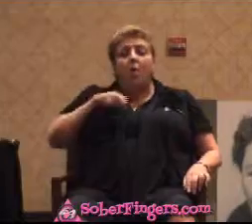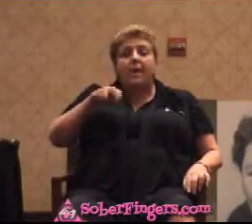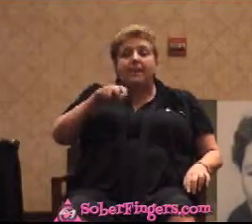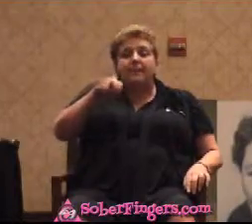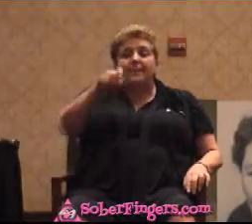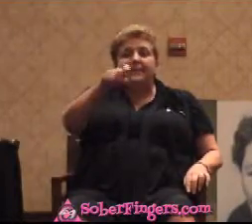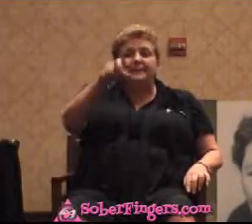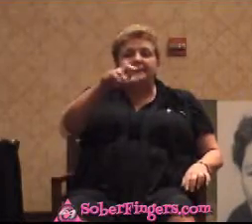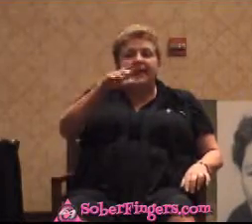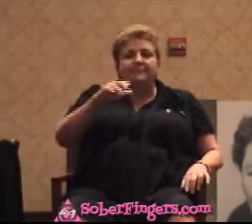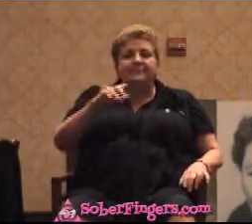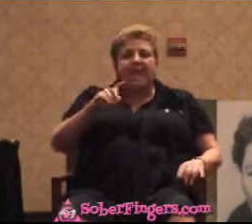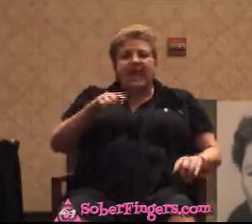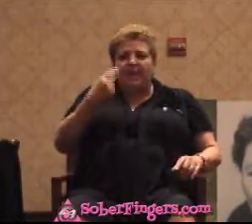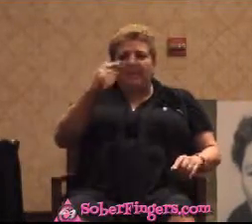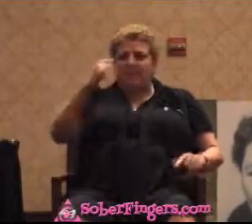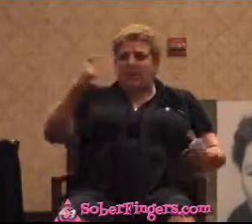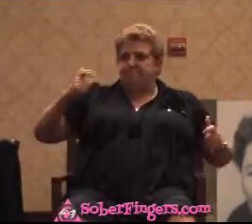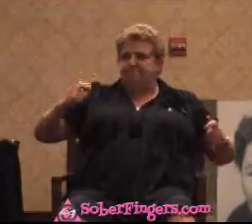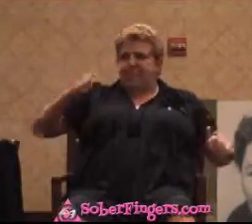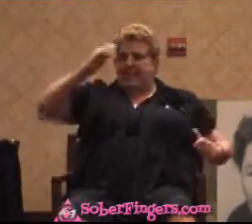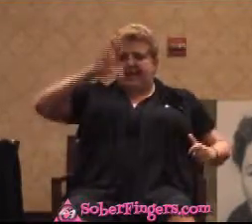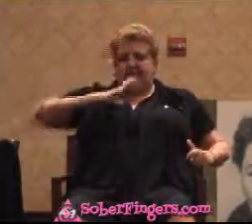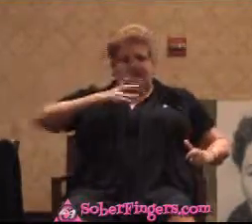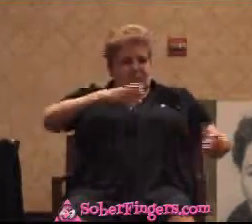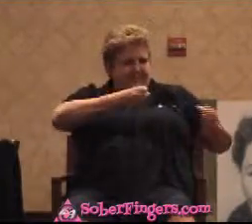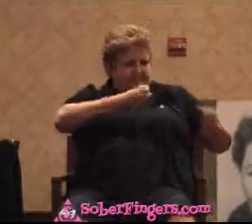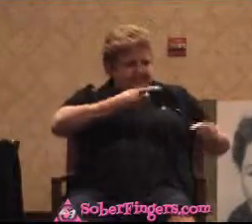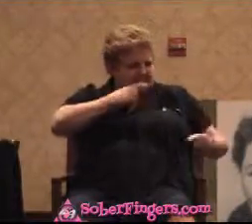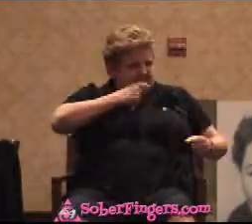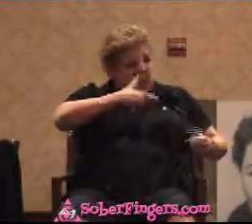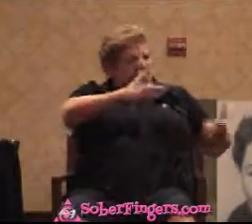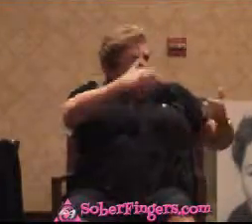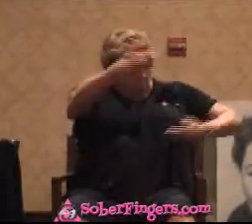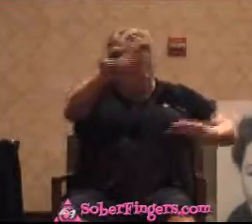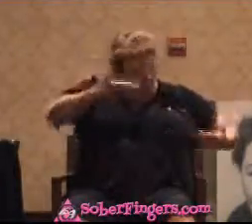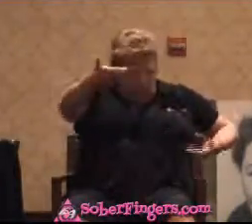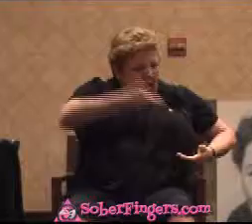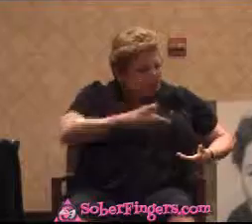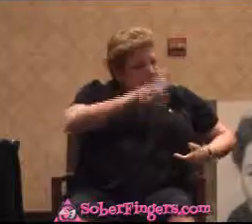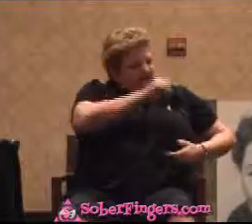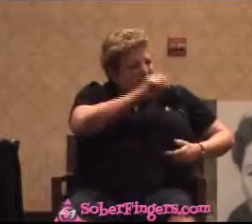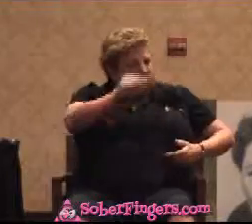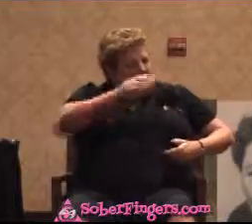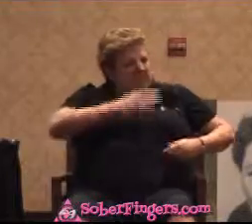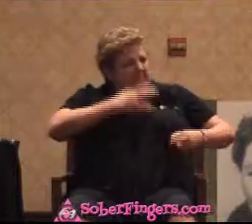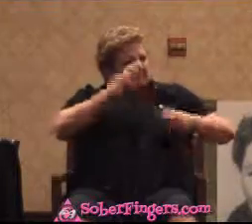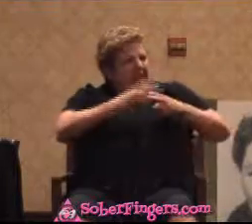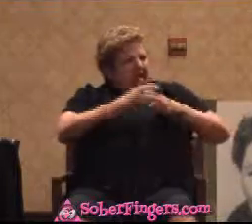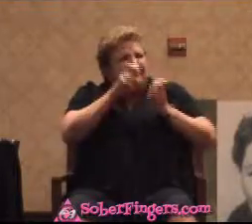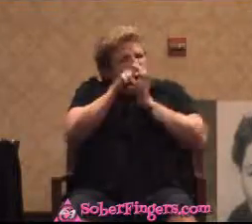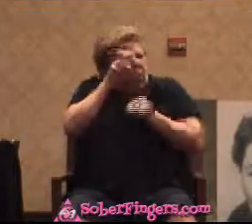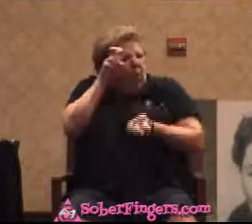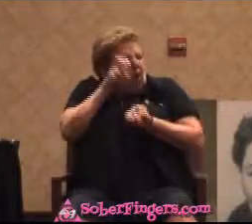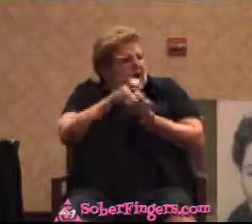sudden this big biker guy grabs me. He goes, welcome to Alcoholics Anonymous. My name is Squirrel.